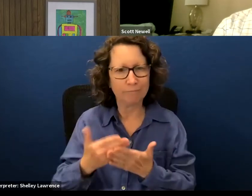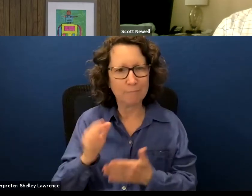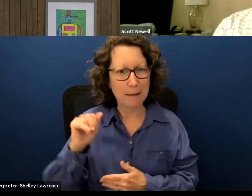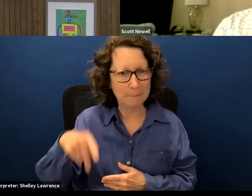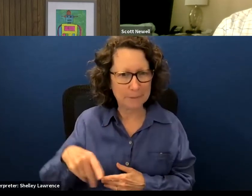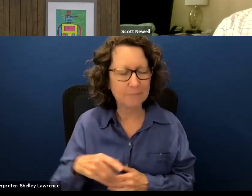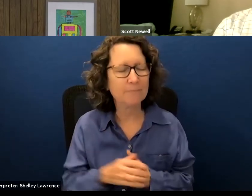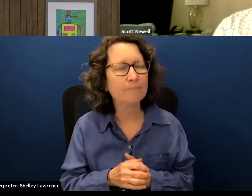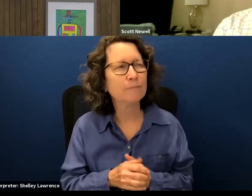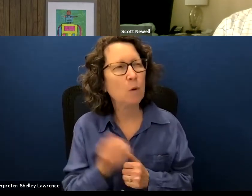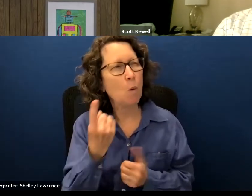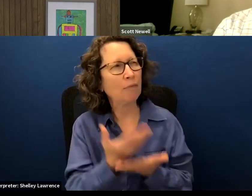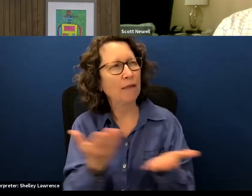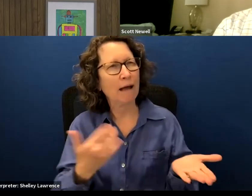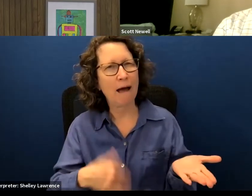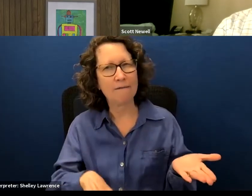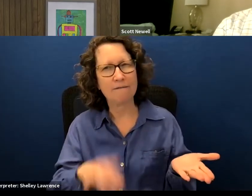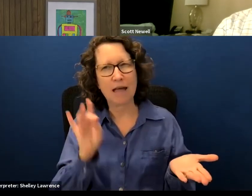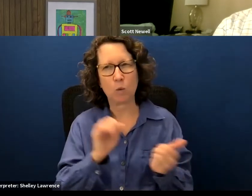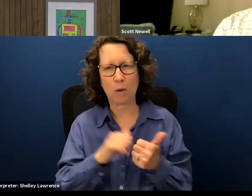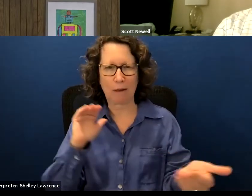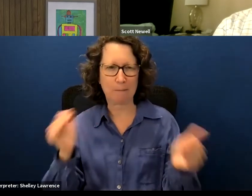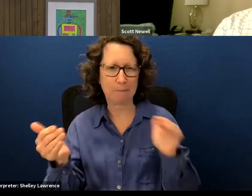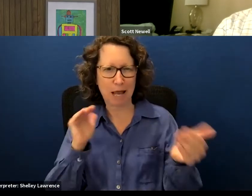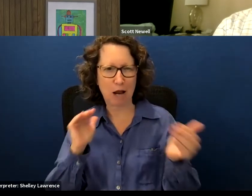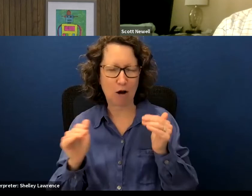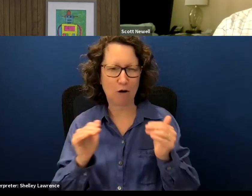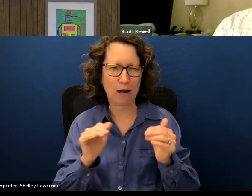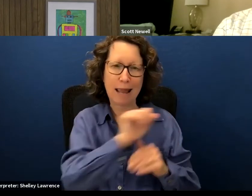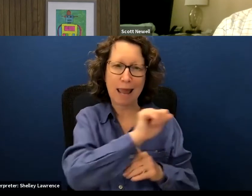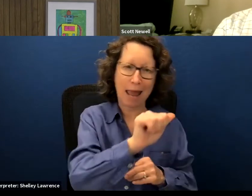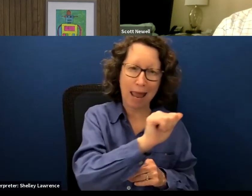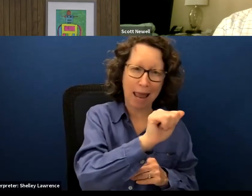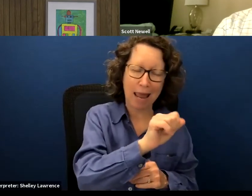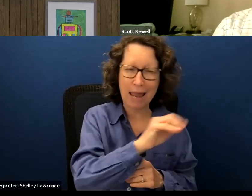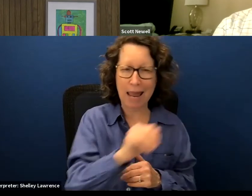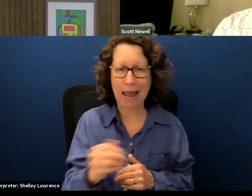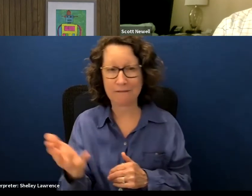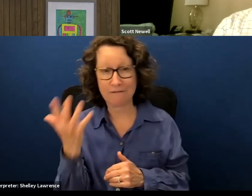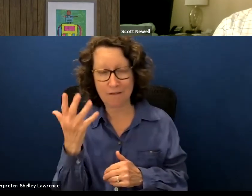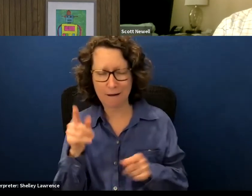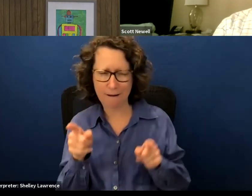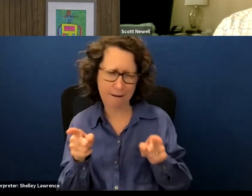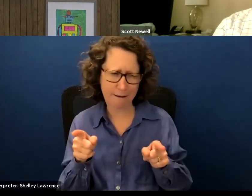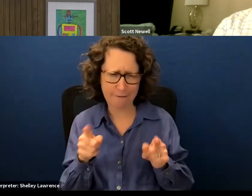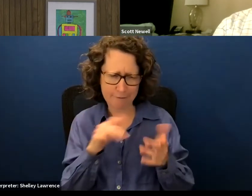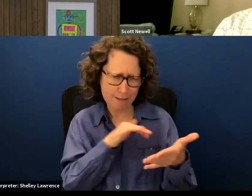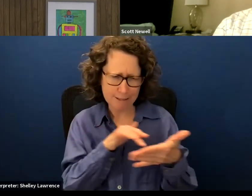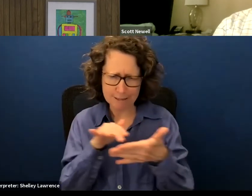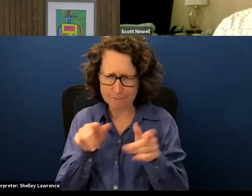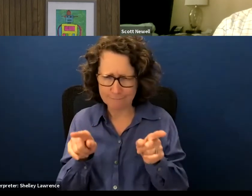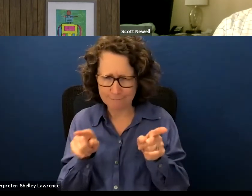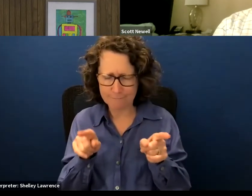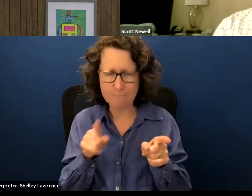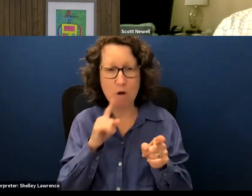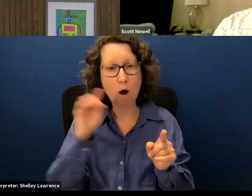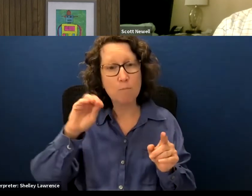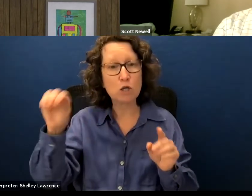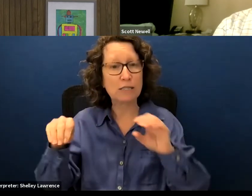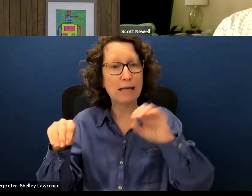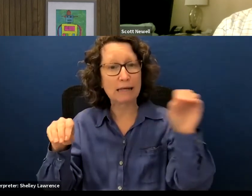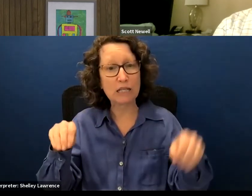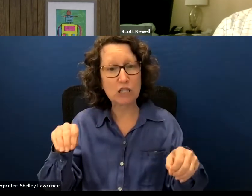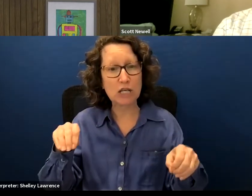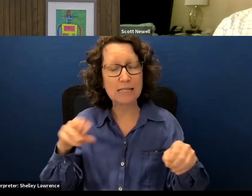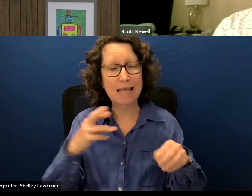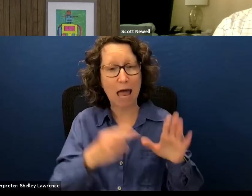of the things that I found with comparing scenario A and scenario 5 are the percentages